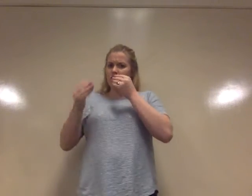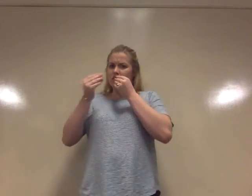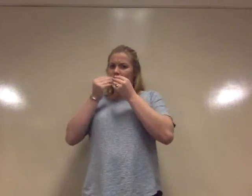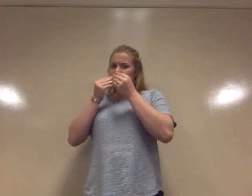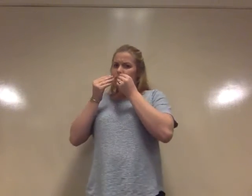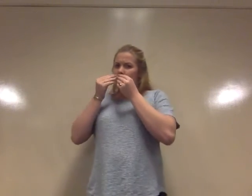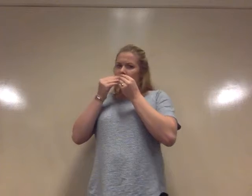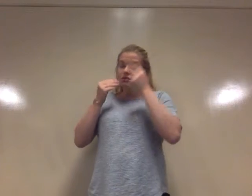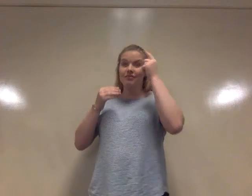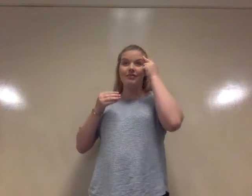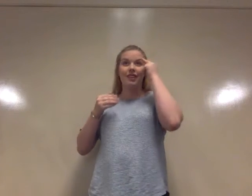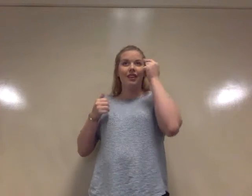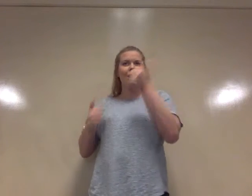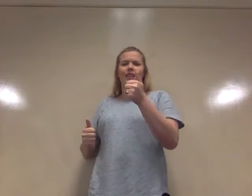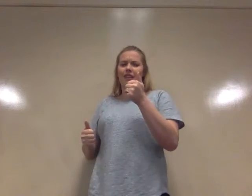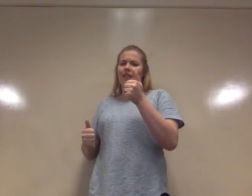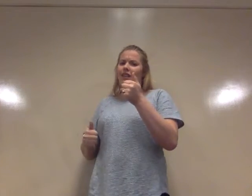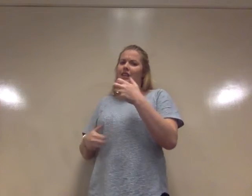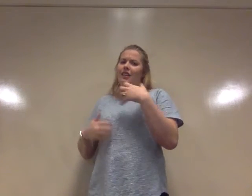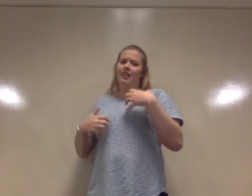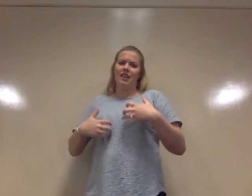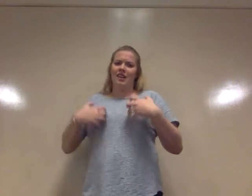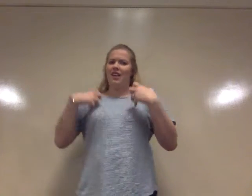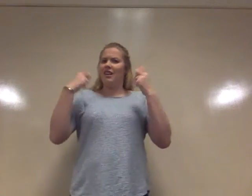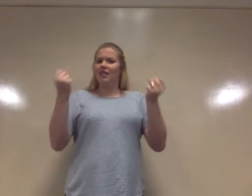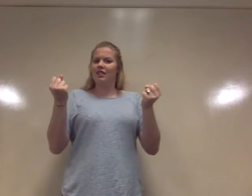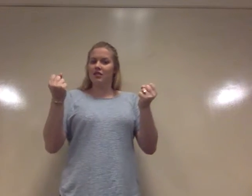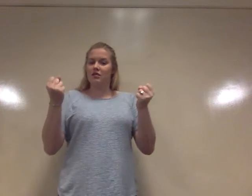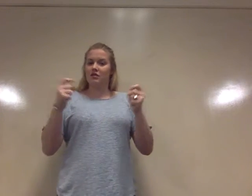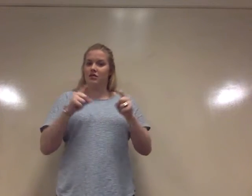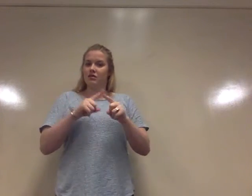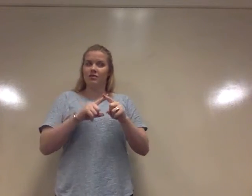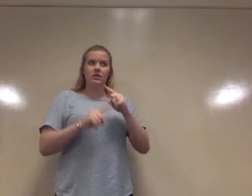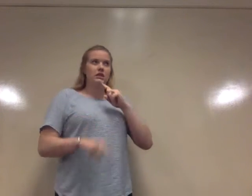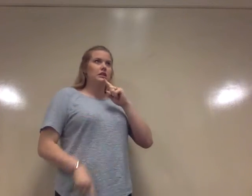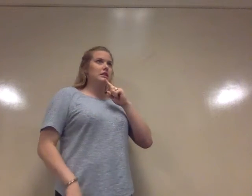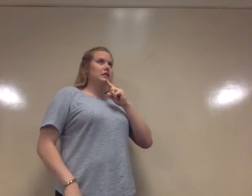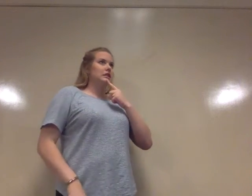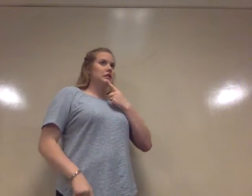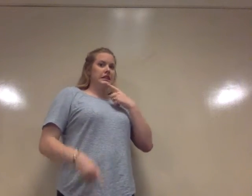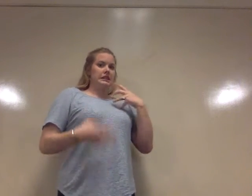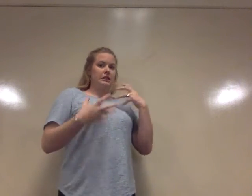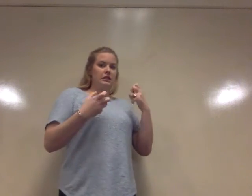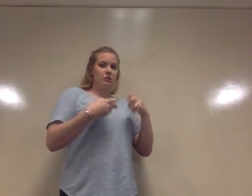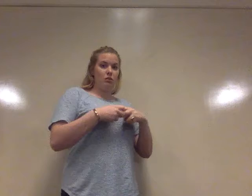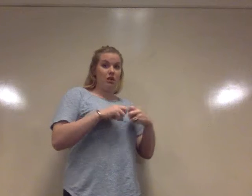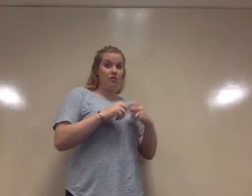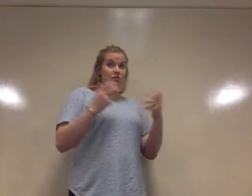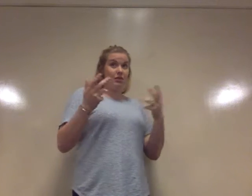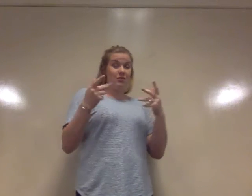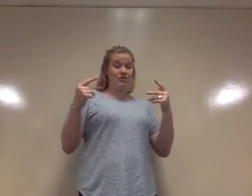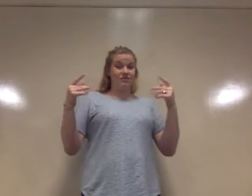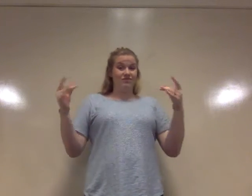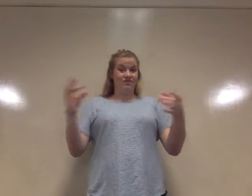that we think are good for our health, also be causing many of our most serious health problems? Indeed, we're facing a